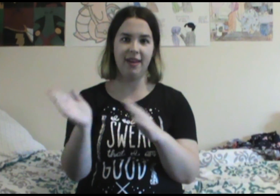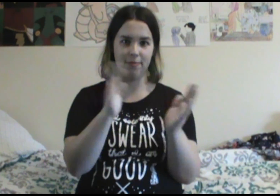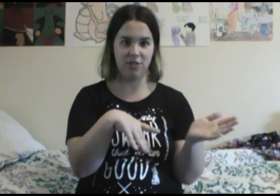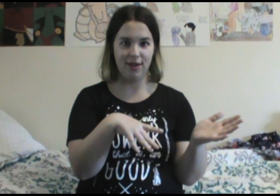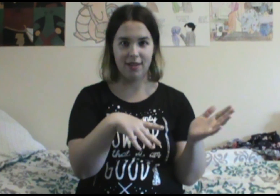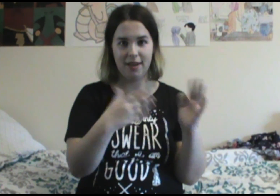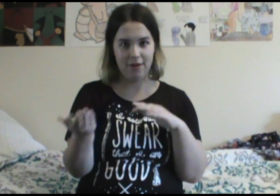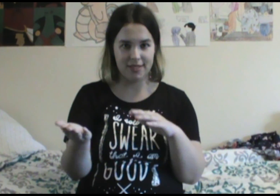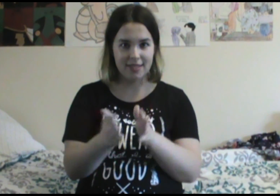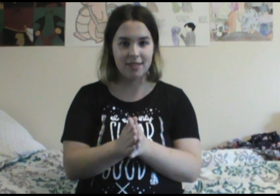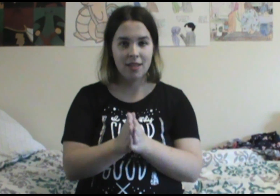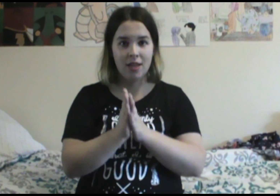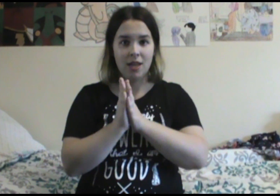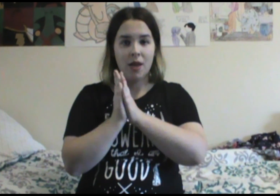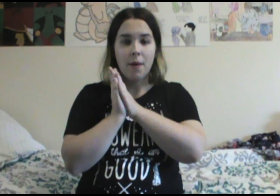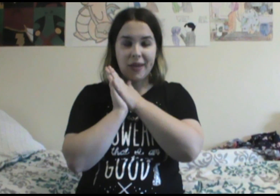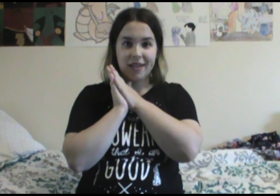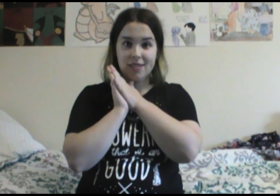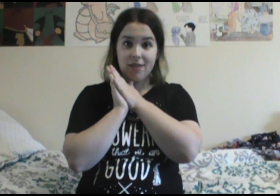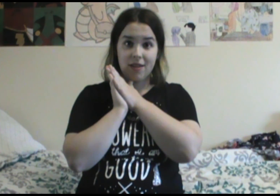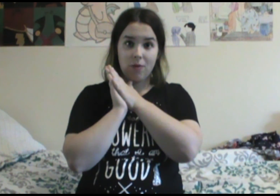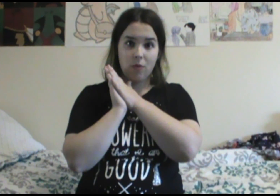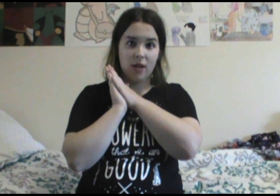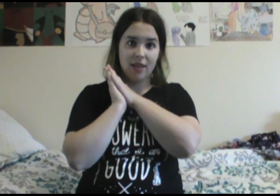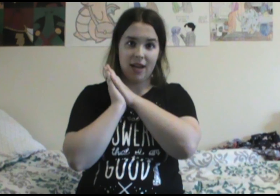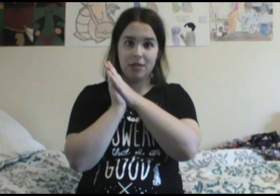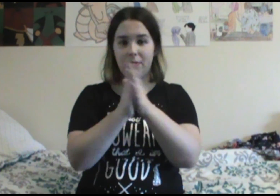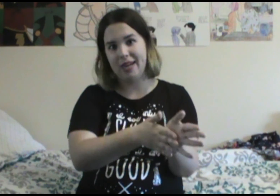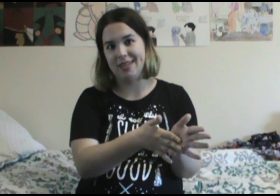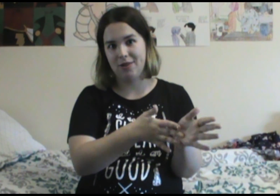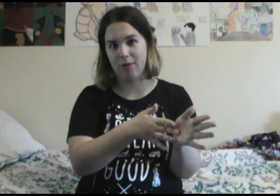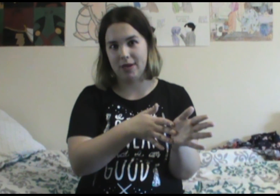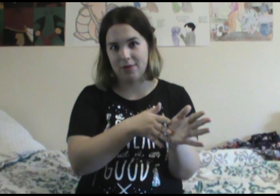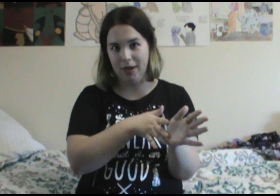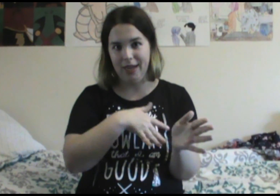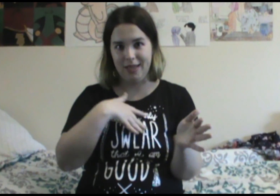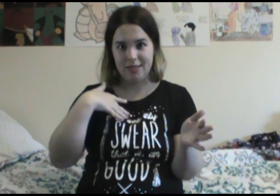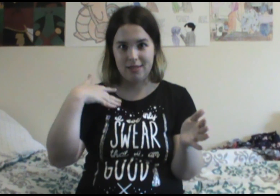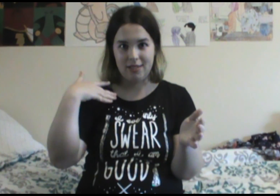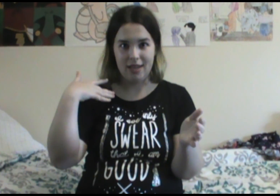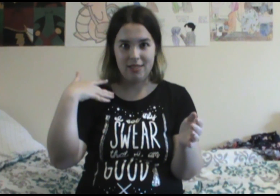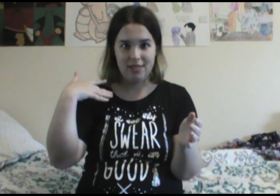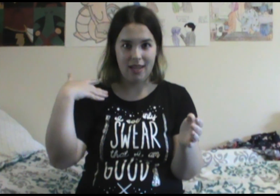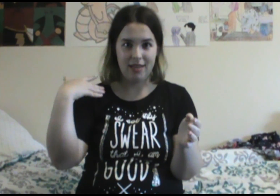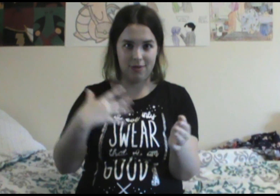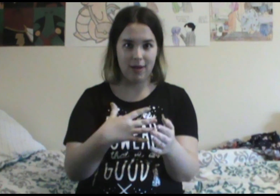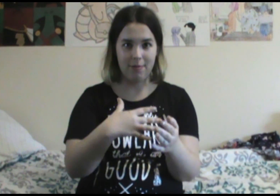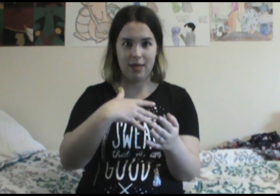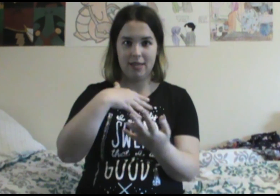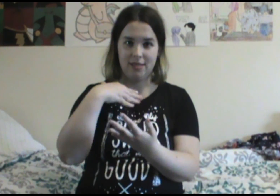and Regina that now exists. Because when they asked why he's doing what he's doing, he says that he's doing it because the